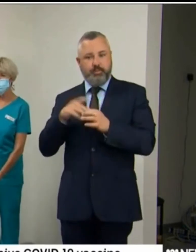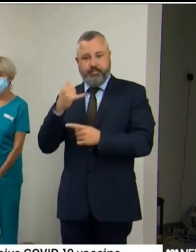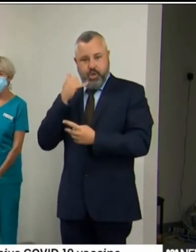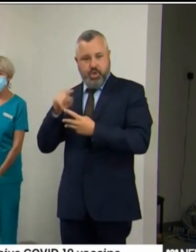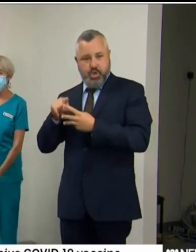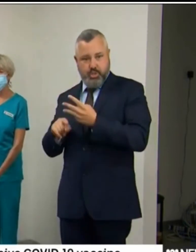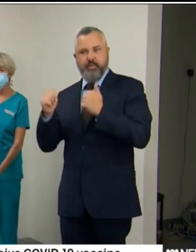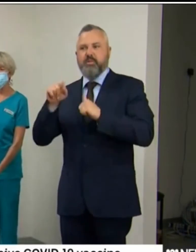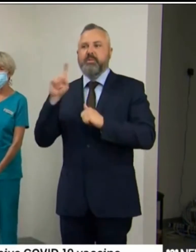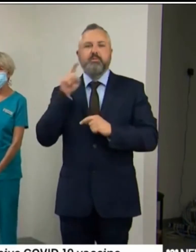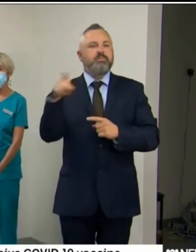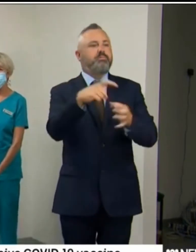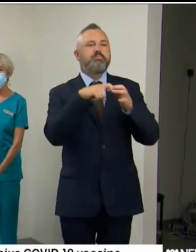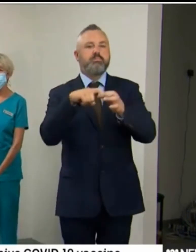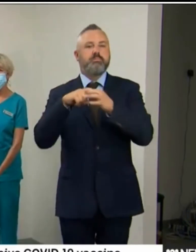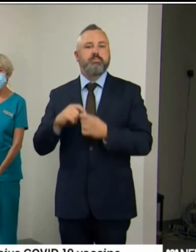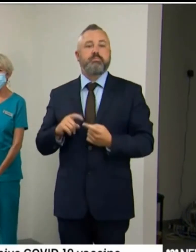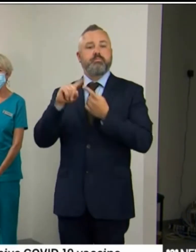think first we have Tamsin.